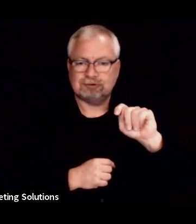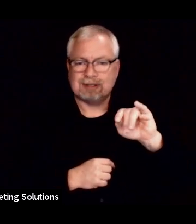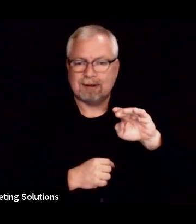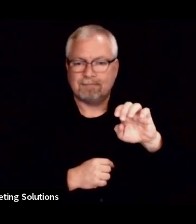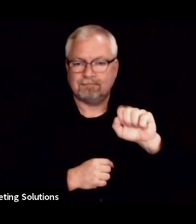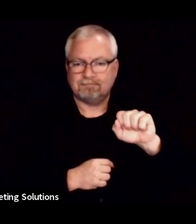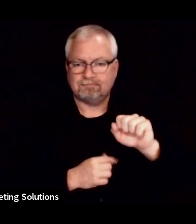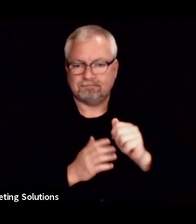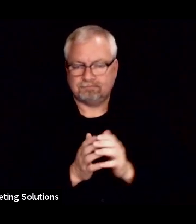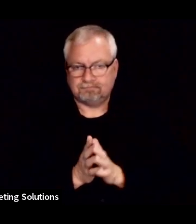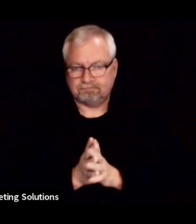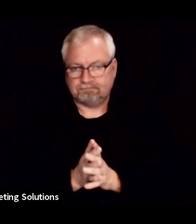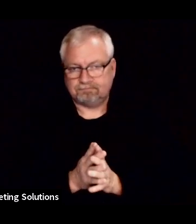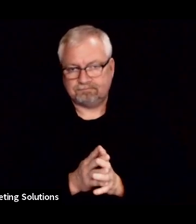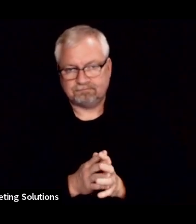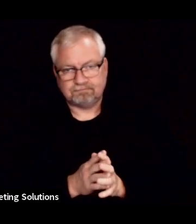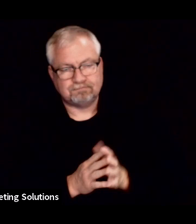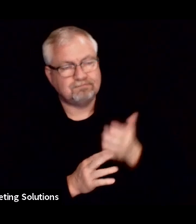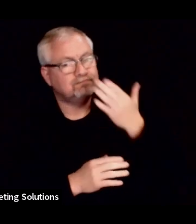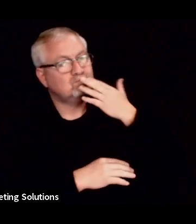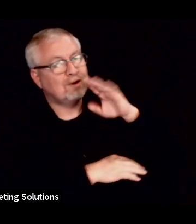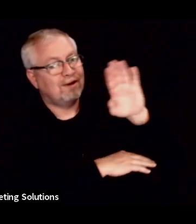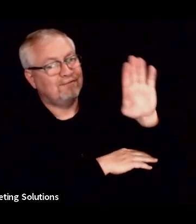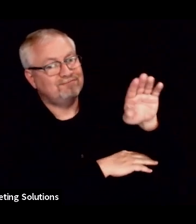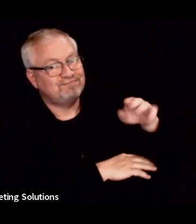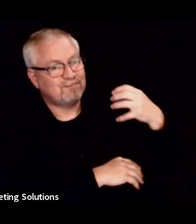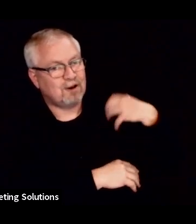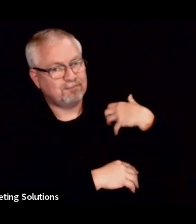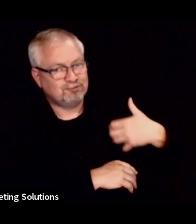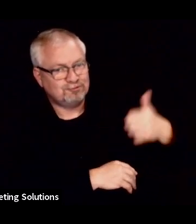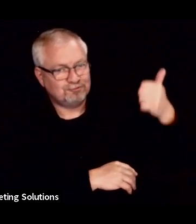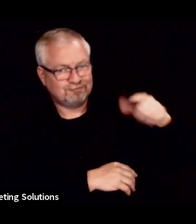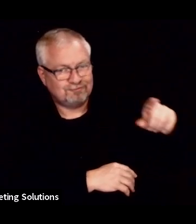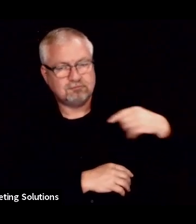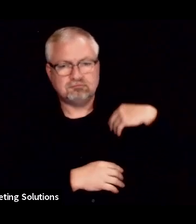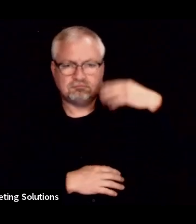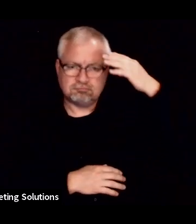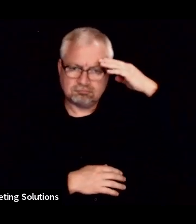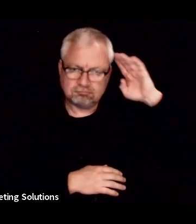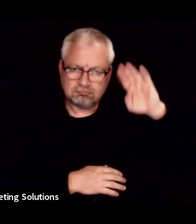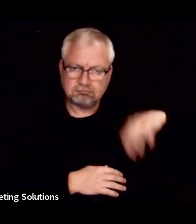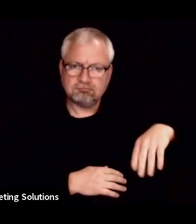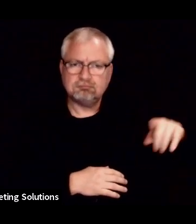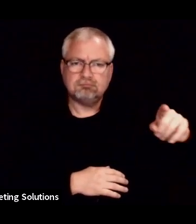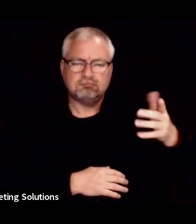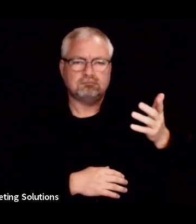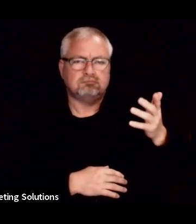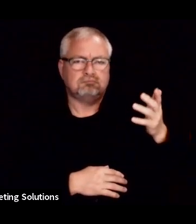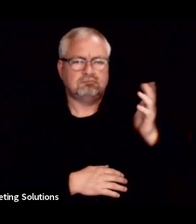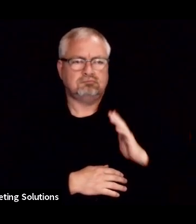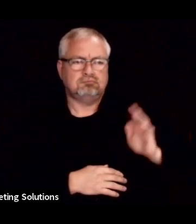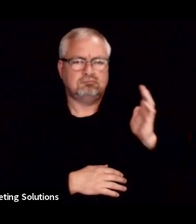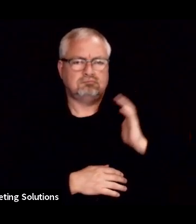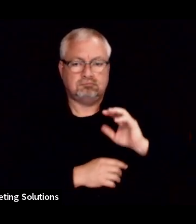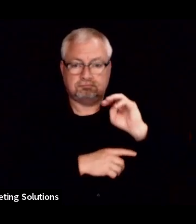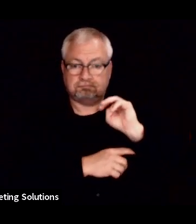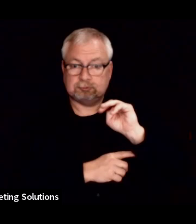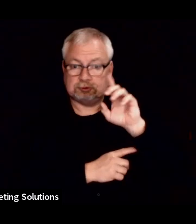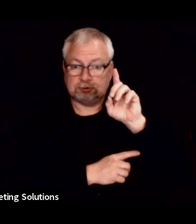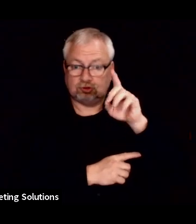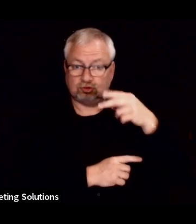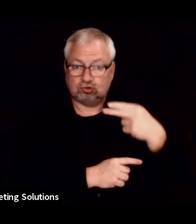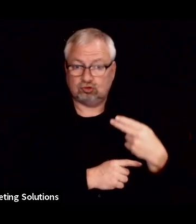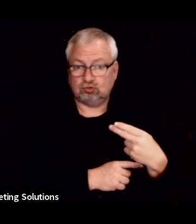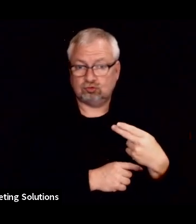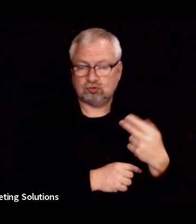Good afternoon, Commissioner. I am curious. I know that in the past, the Department of Health has cited access as one of the struggles in reaching hope for